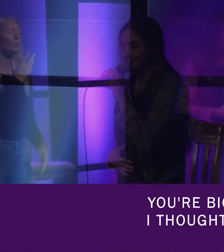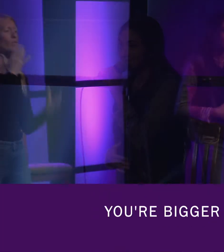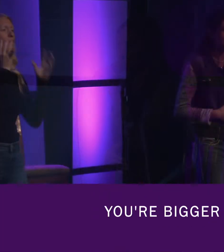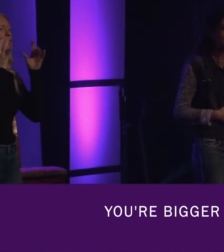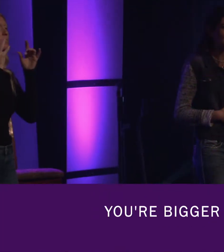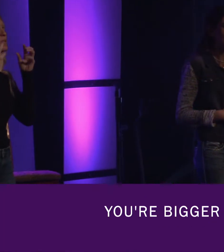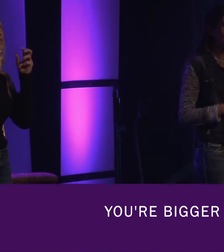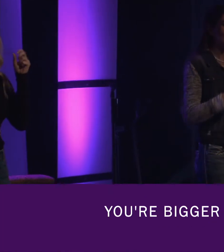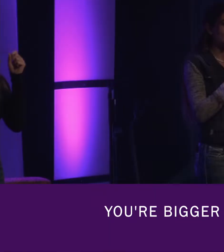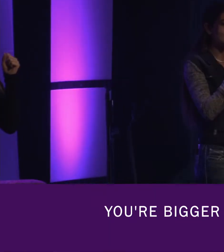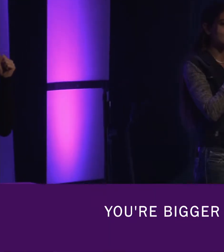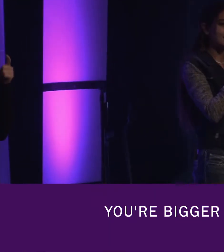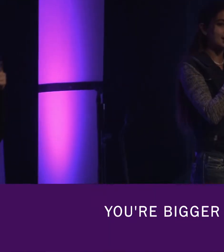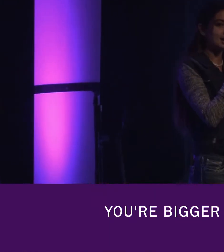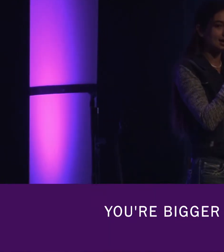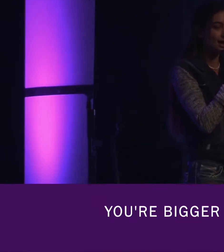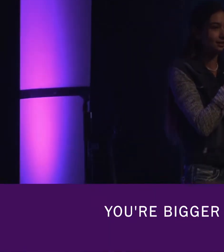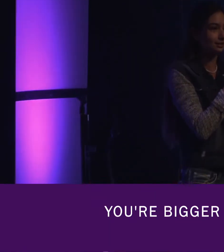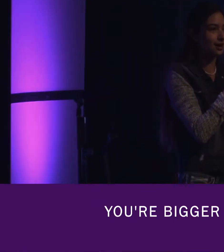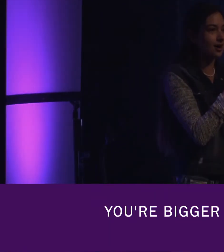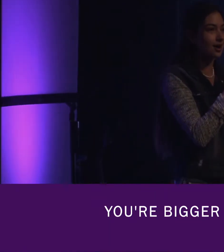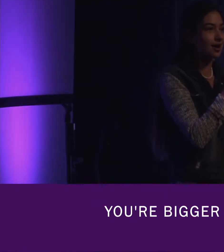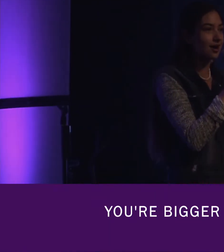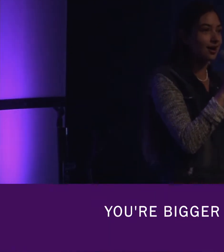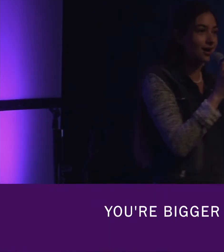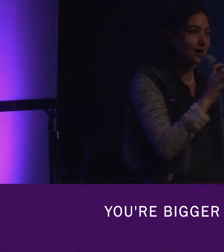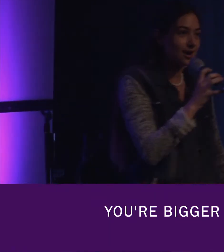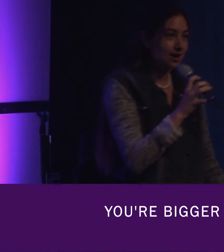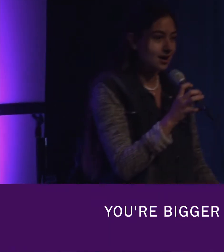were. You're bigger than I